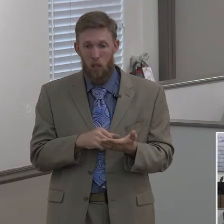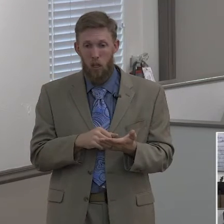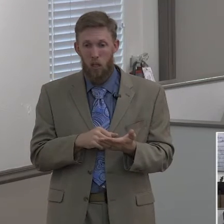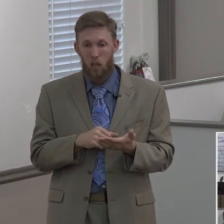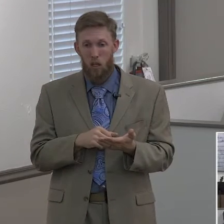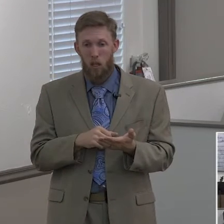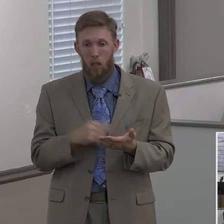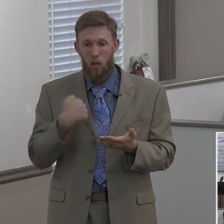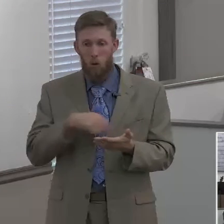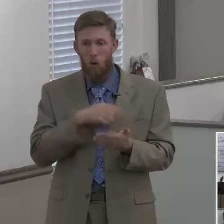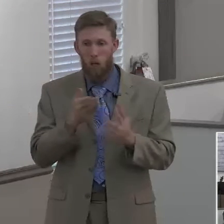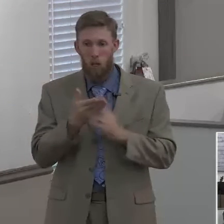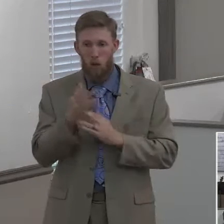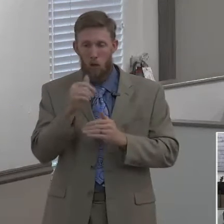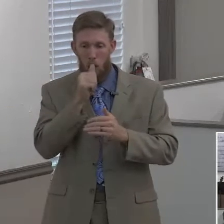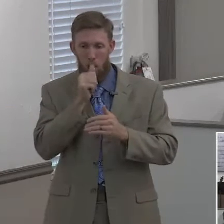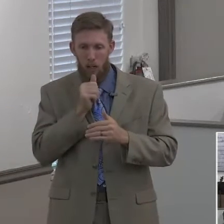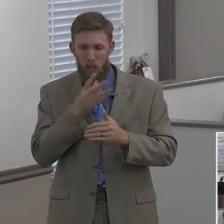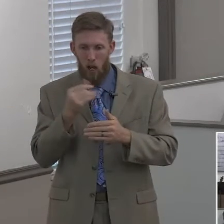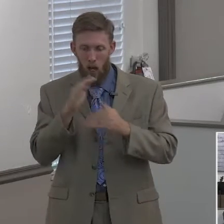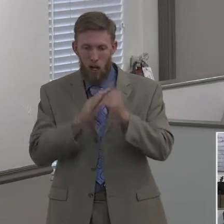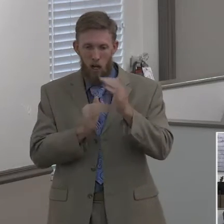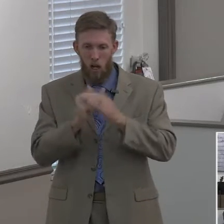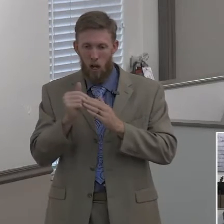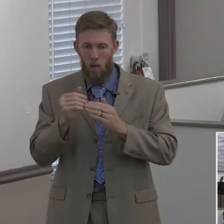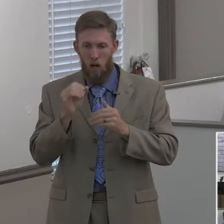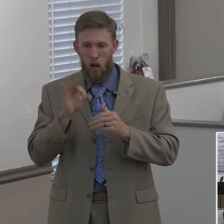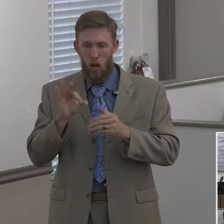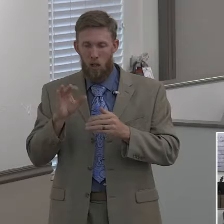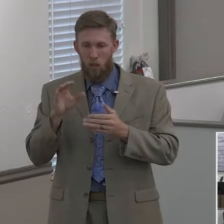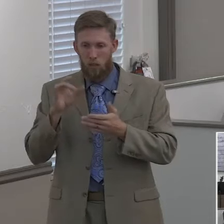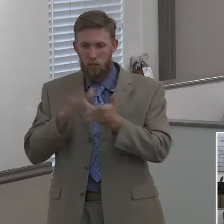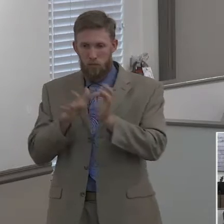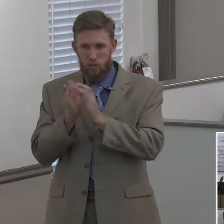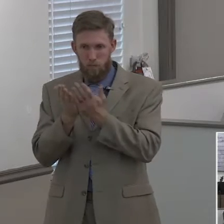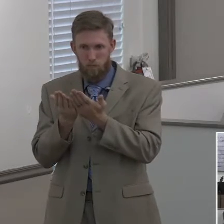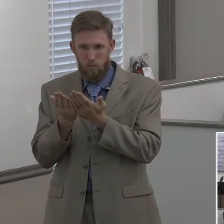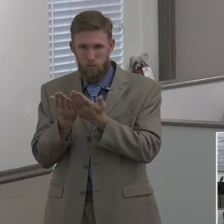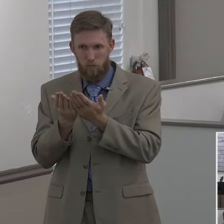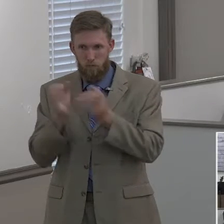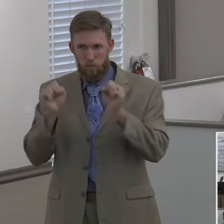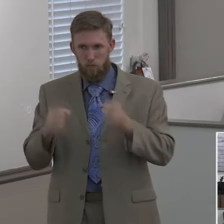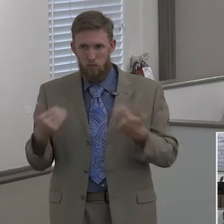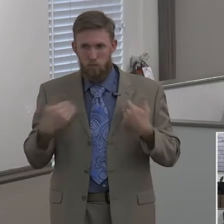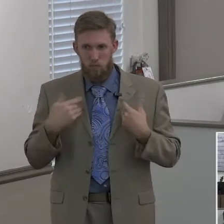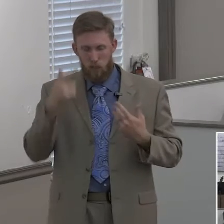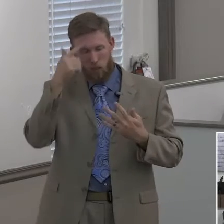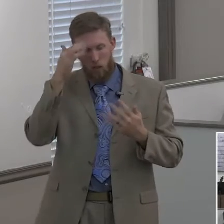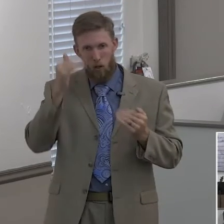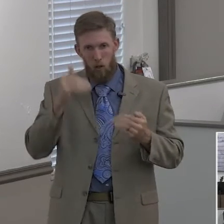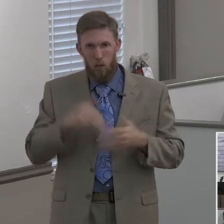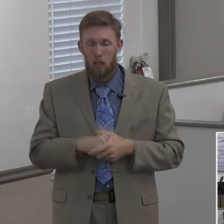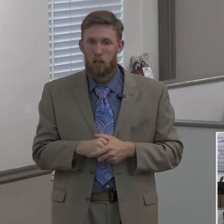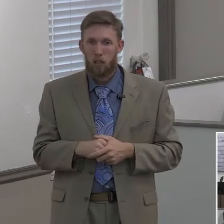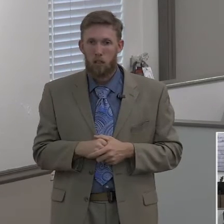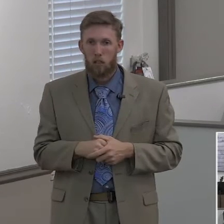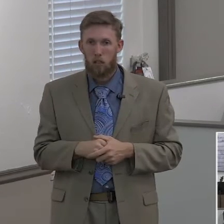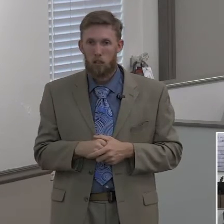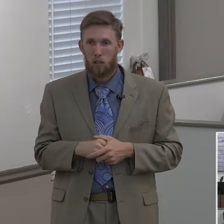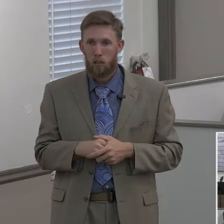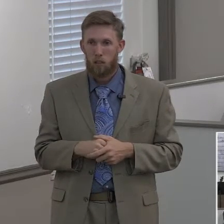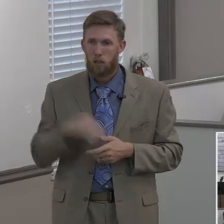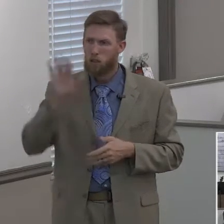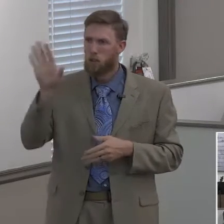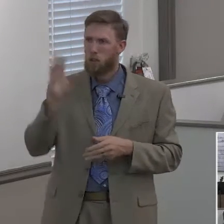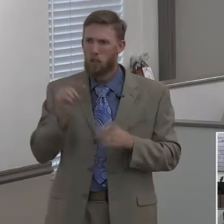and notice it says that we, through patience and comfort of the Scriptures, might have hope. So what's